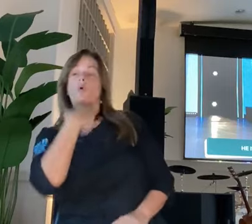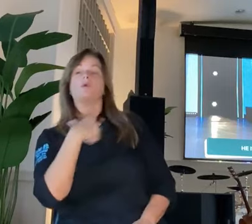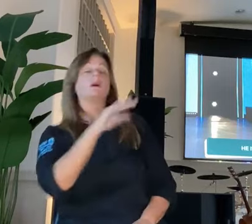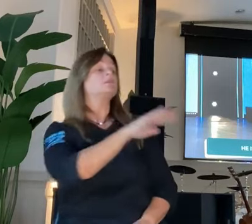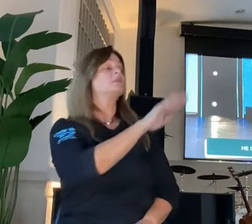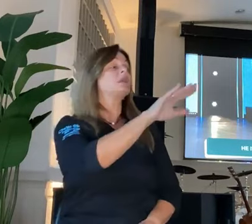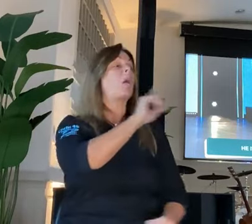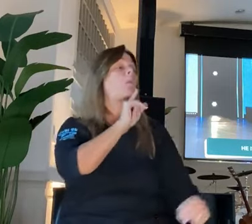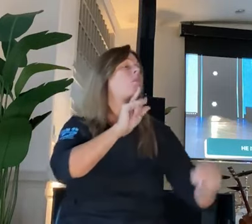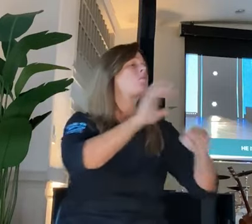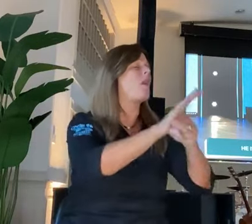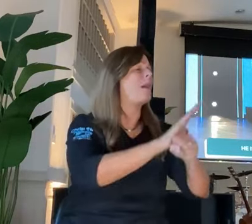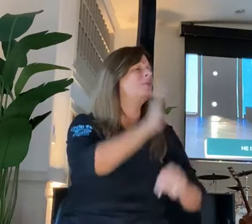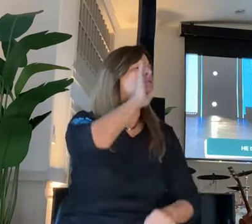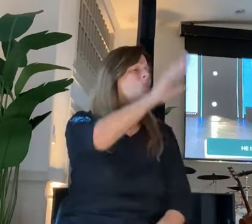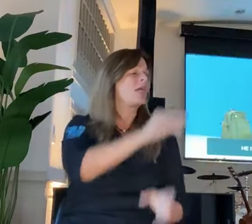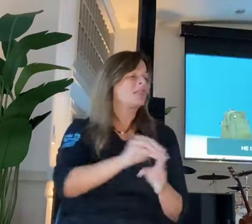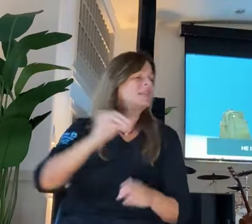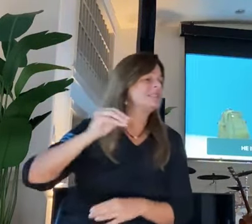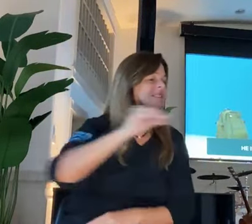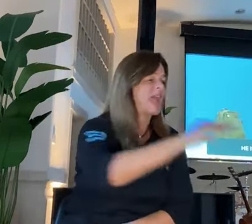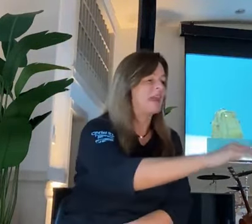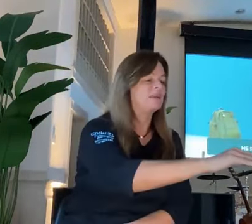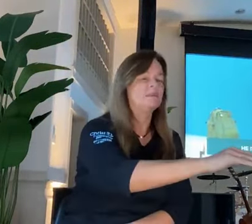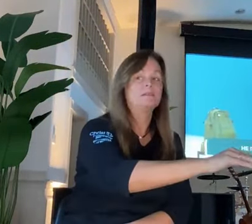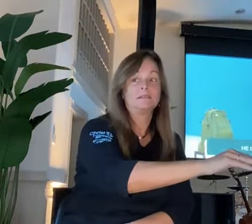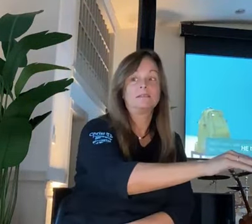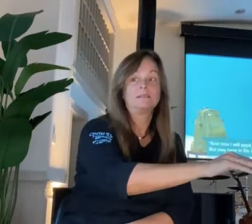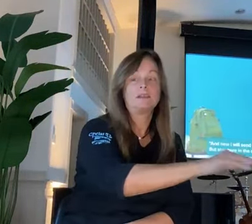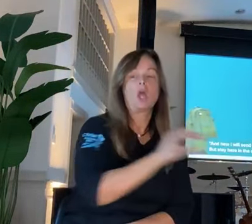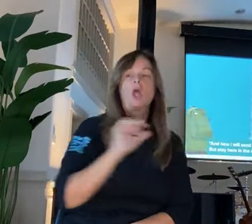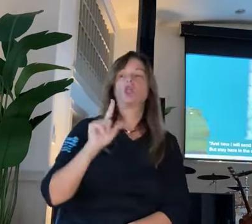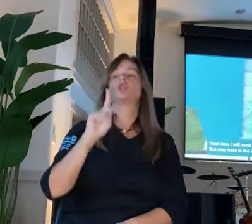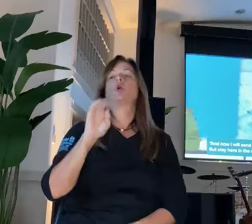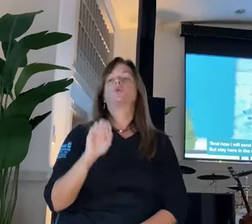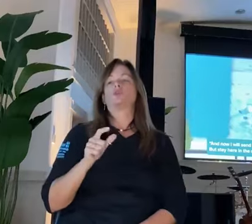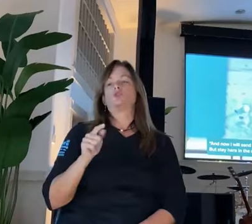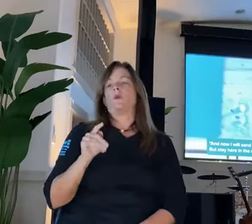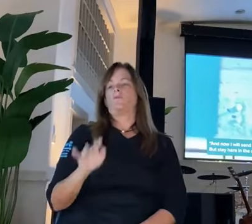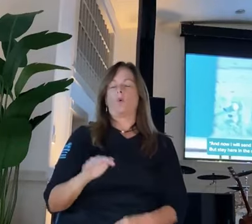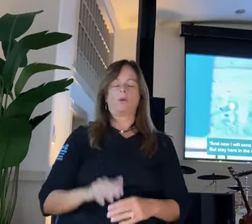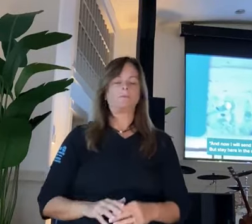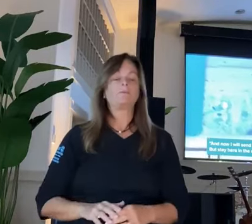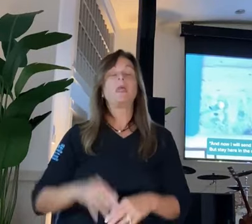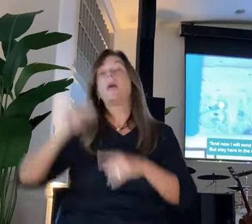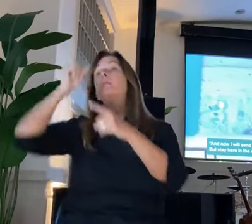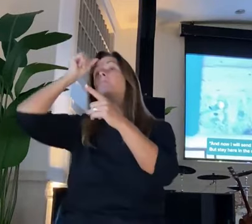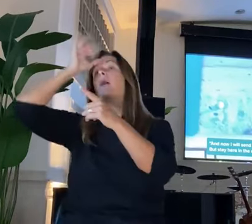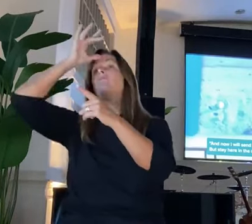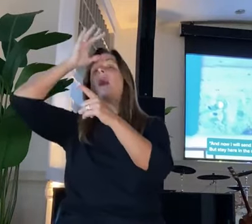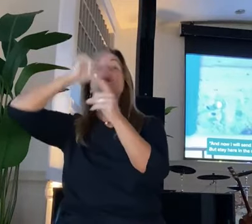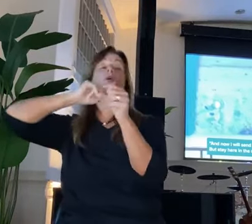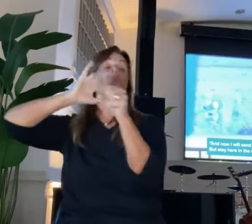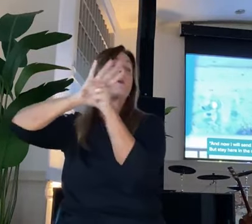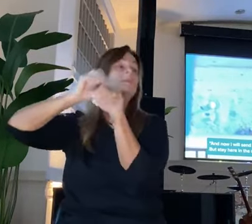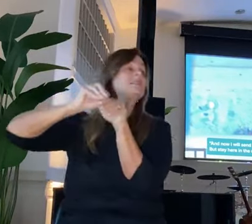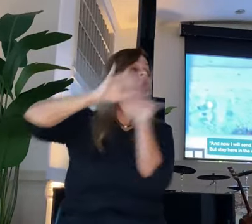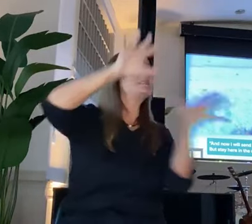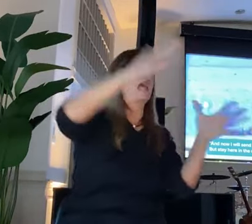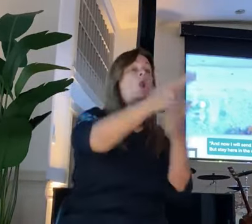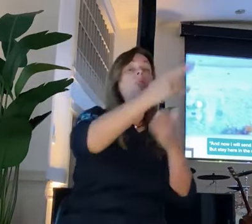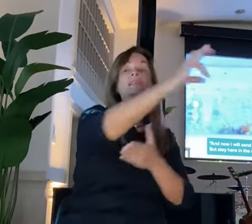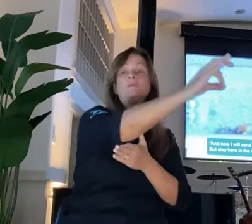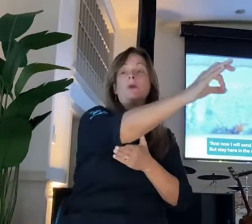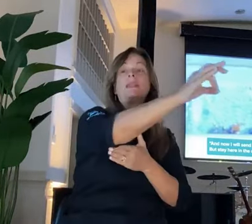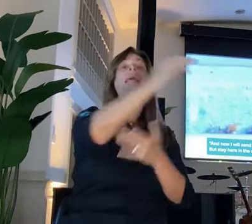what he says in Luke chapter 24. And now I will send the Holy Spirit just as my Father promised. But stay here in the city in Jerusalem